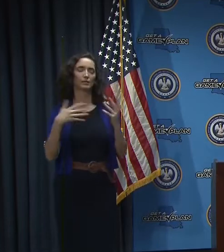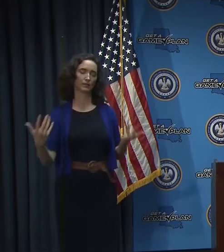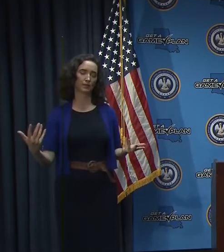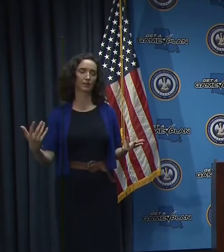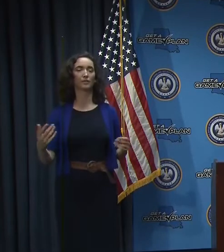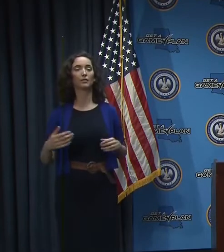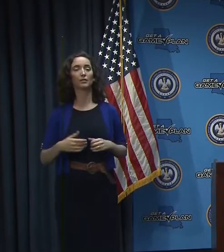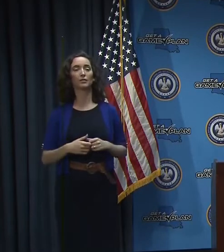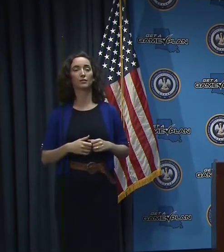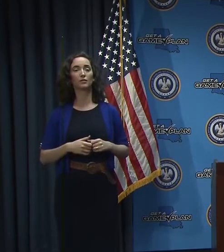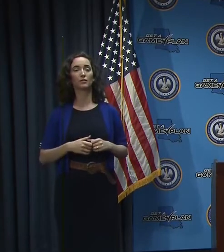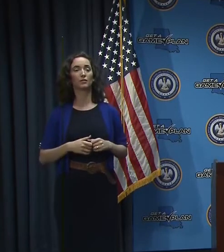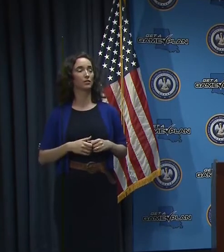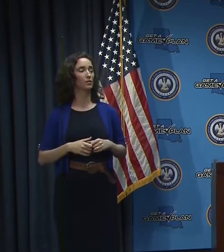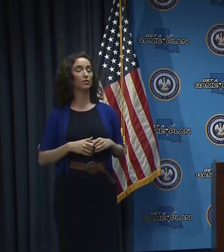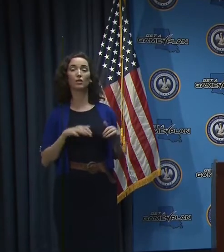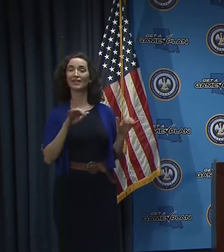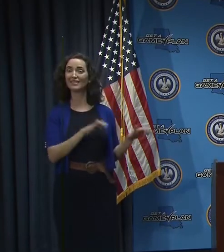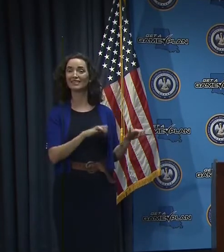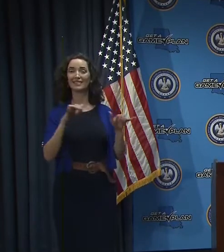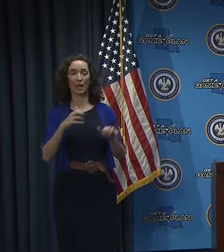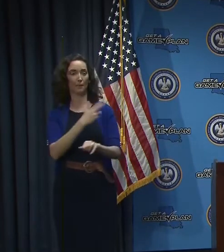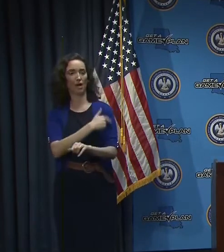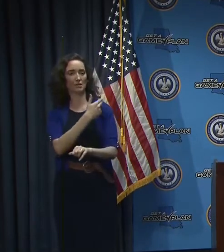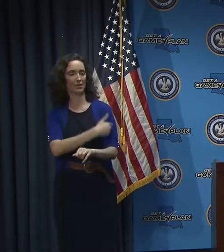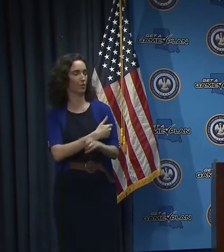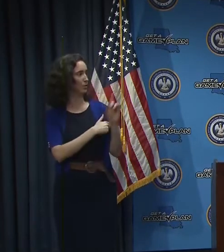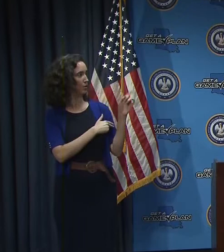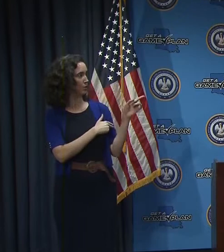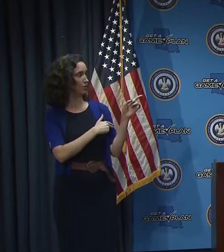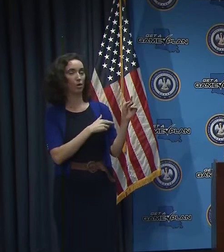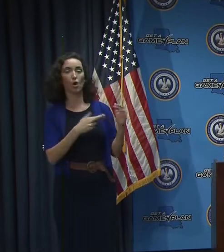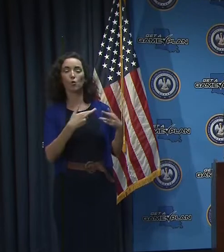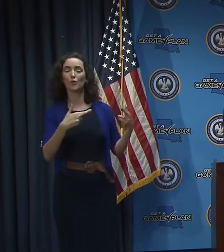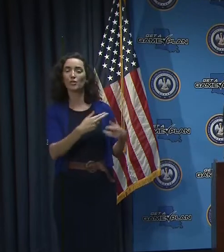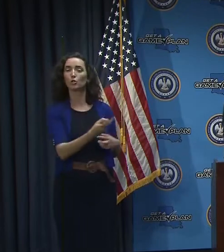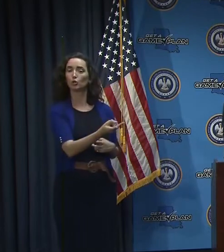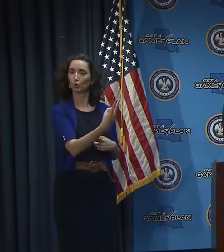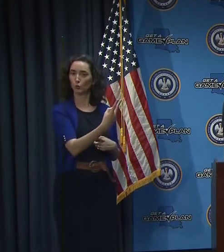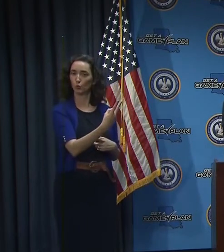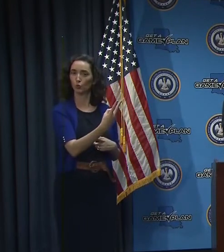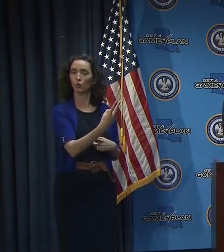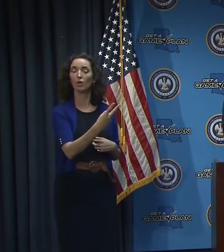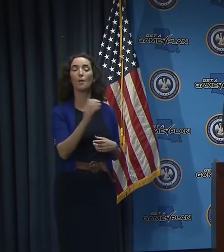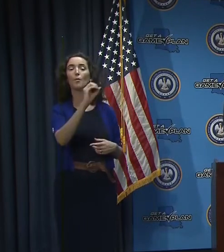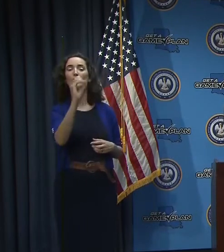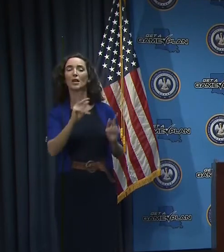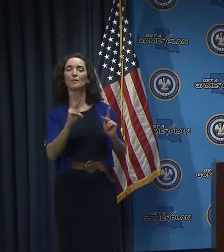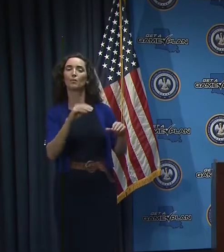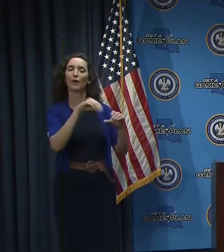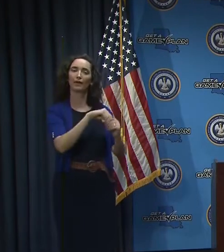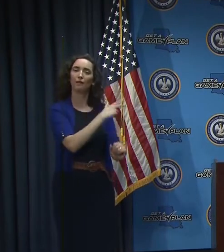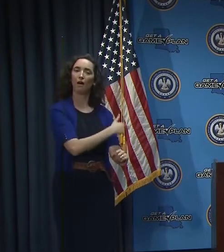that's also translating to what we're seeing in hospitalizations. On the next slide, this is Region 2 showing you per capita hospitalizations, and that's not the way that we want this